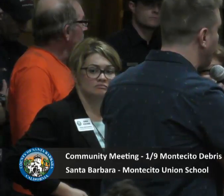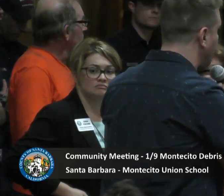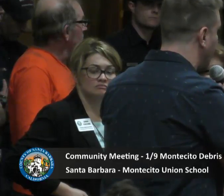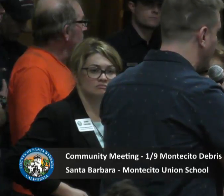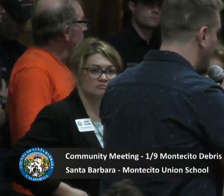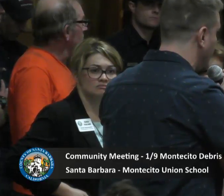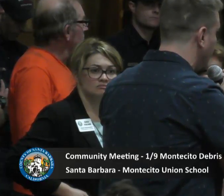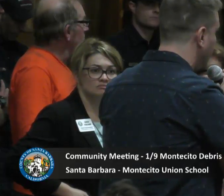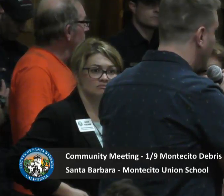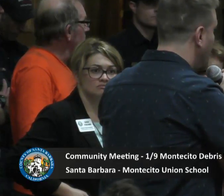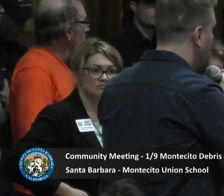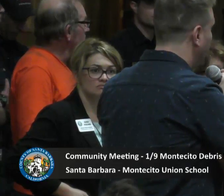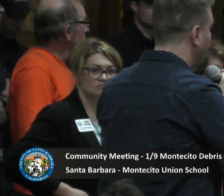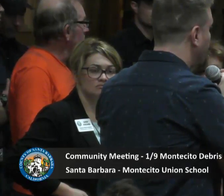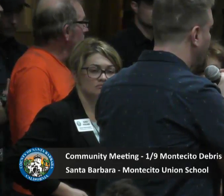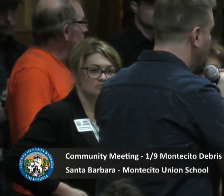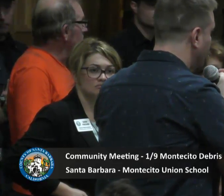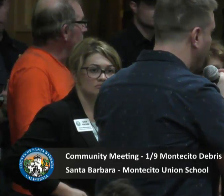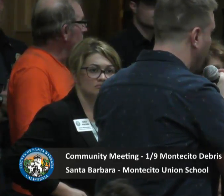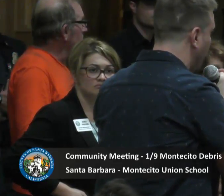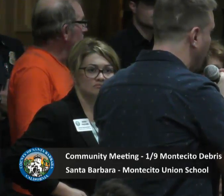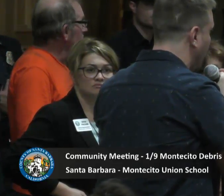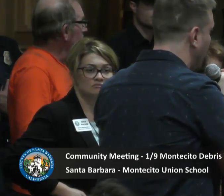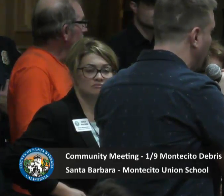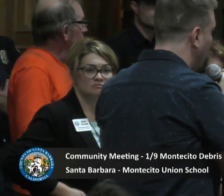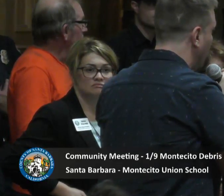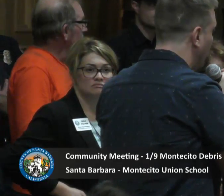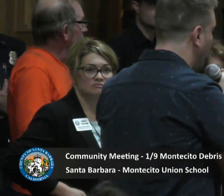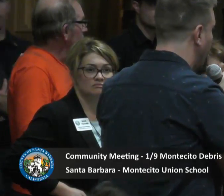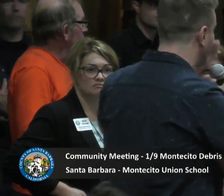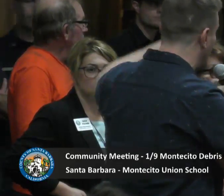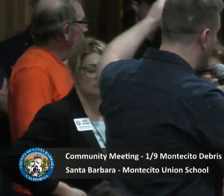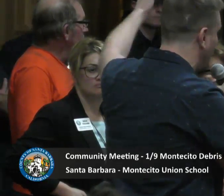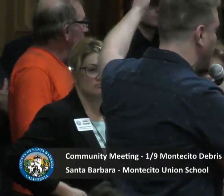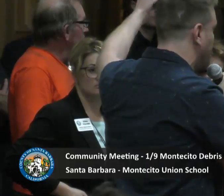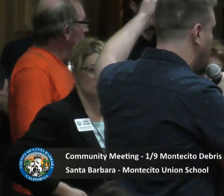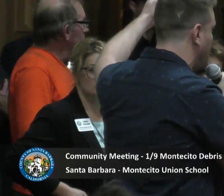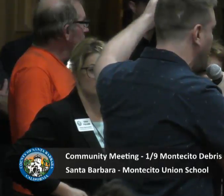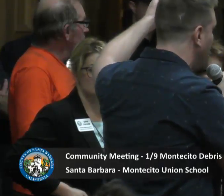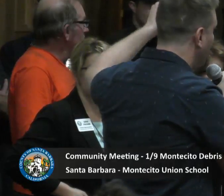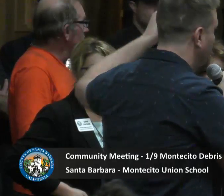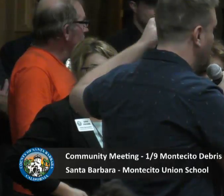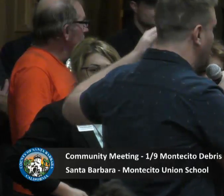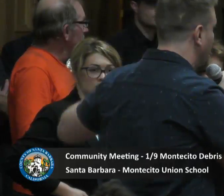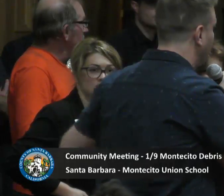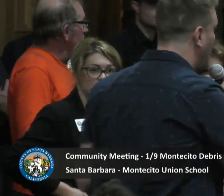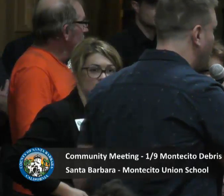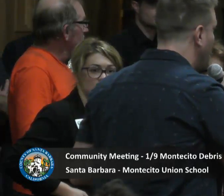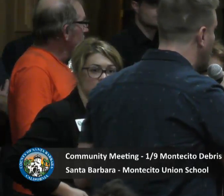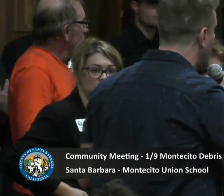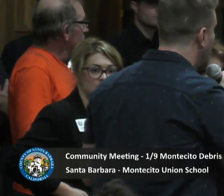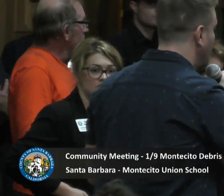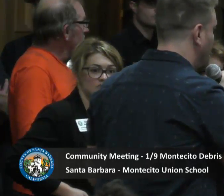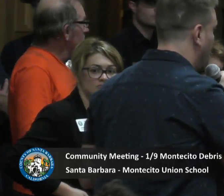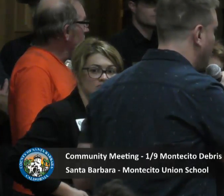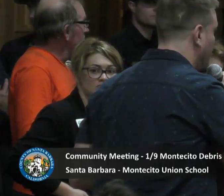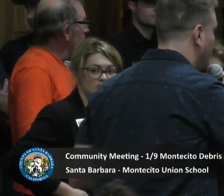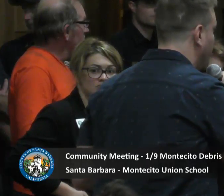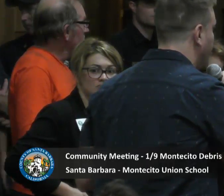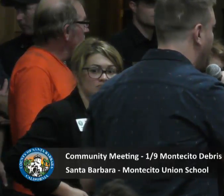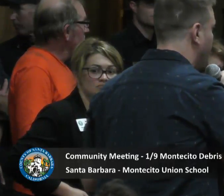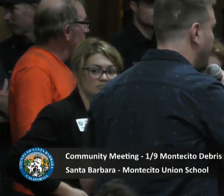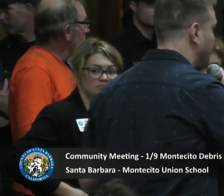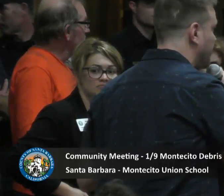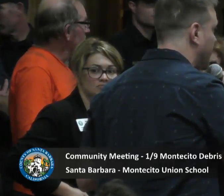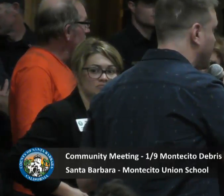is 2018. My concern is that we have a school like UCSB, which is one of the foremost